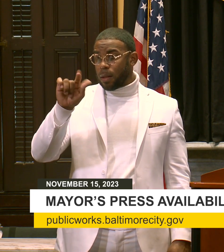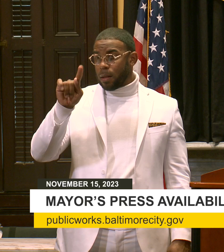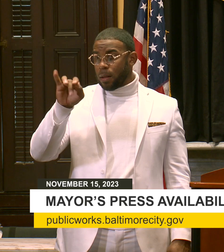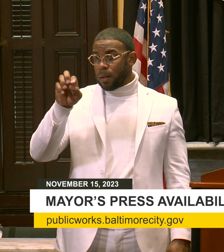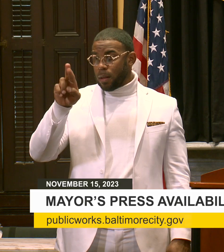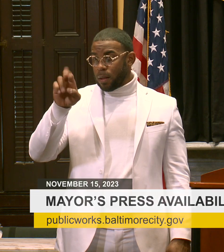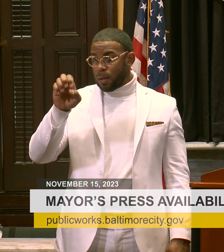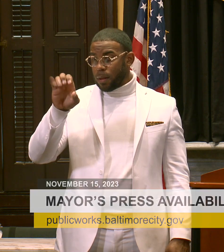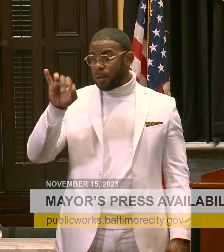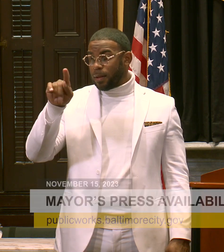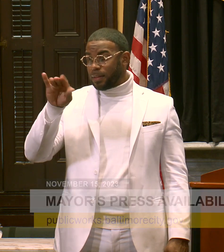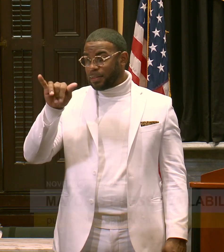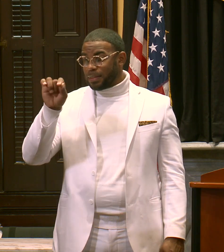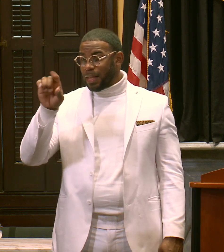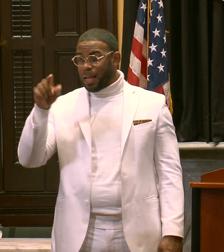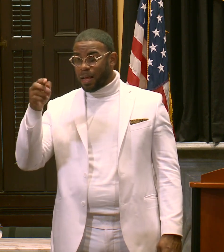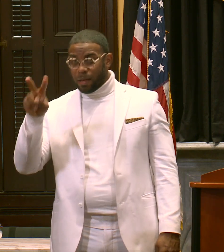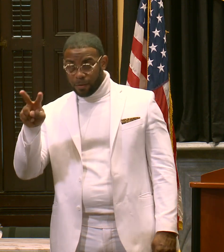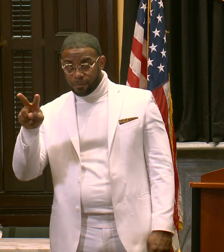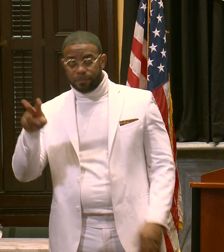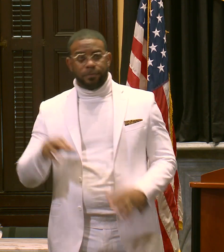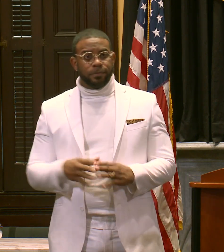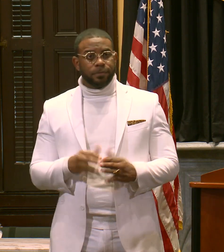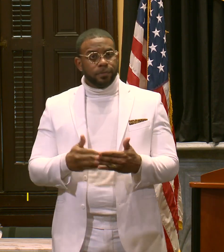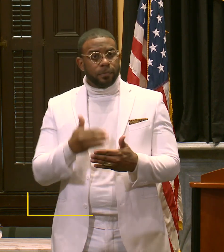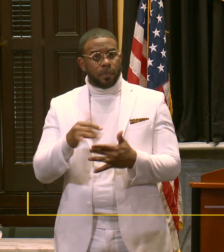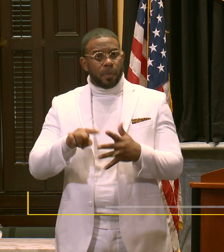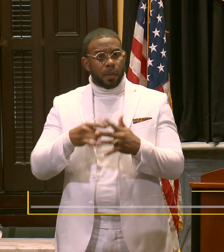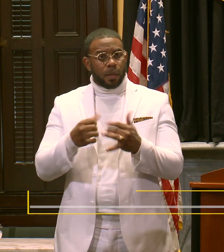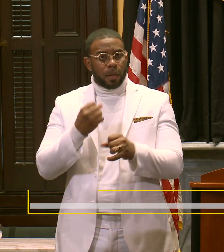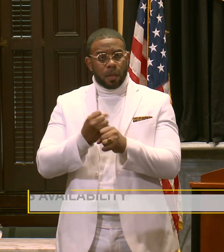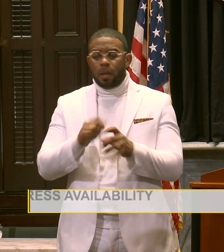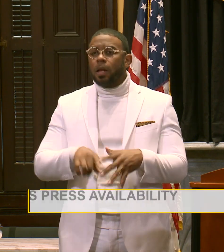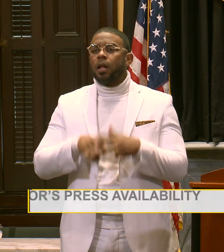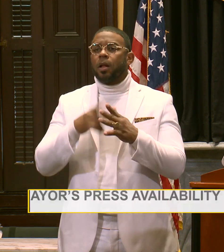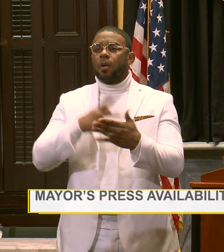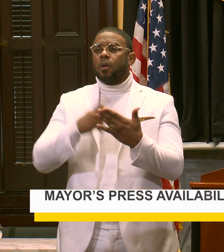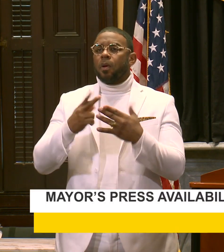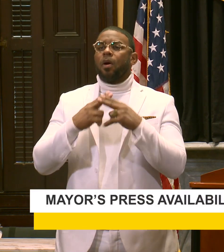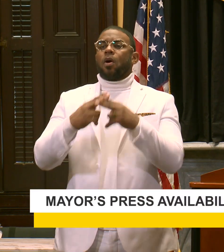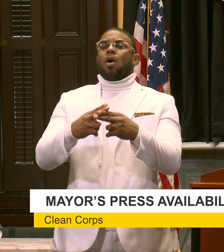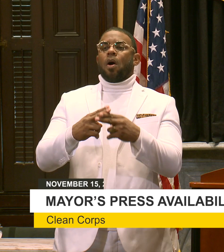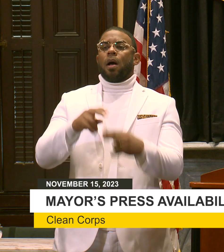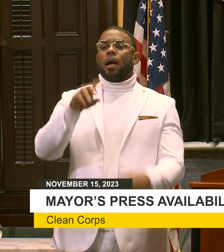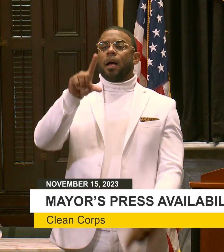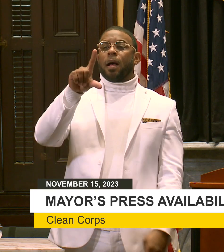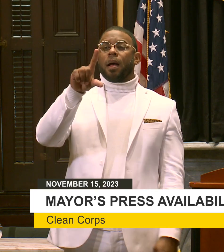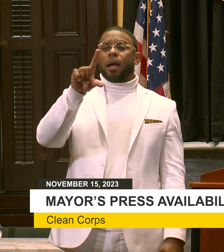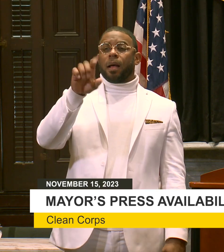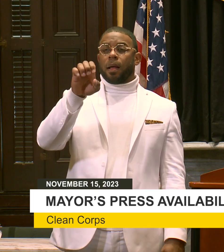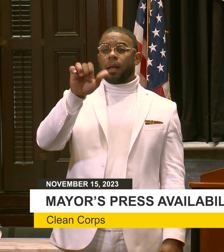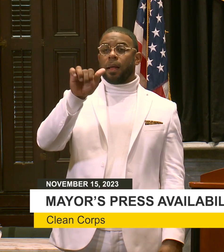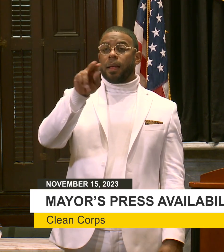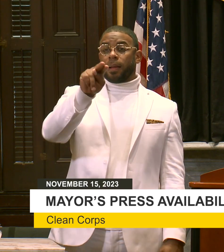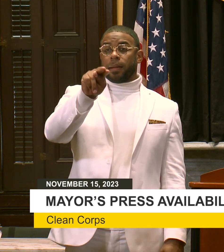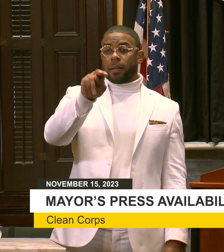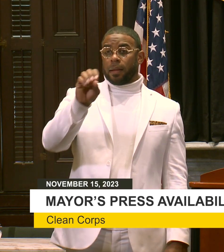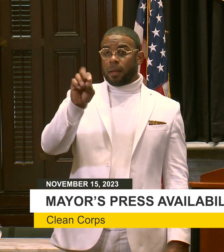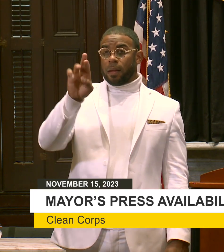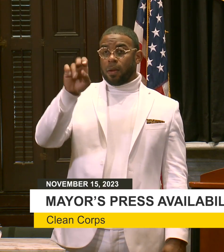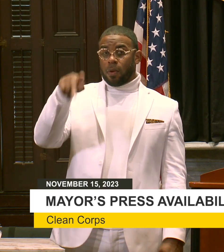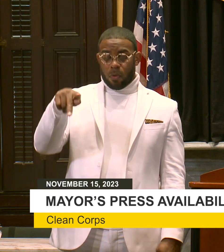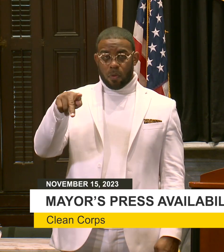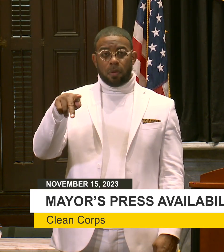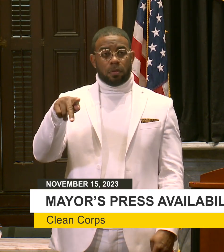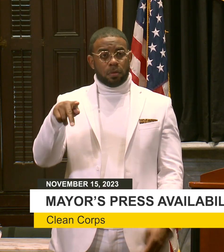publicworks.baltimorecity.gov. Next, as you may know, at the beginning of this year, we launched a program called Clean Core. We're sought to engage our residents in